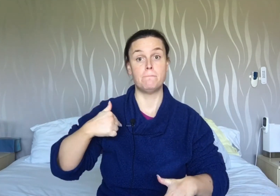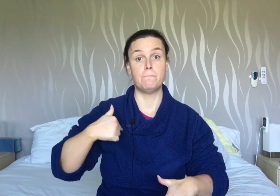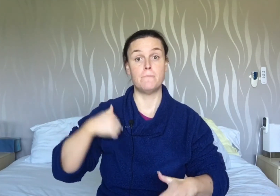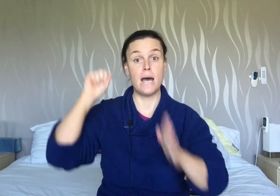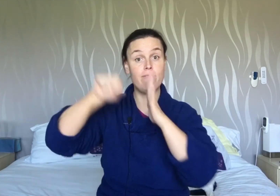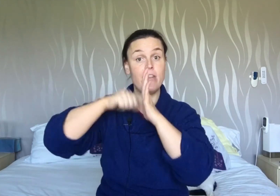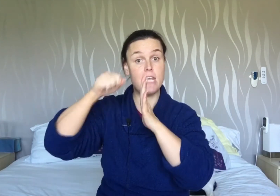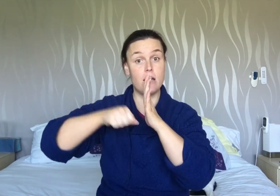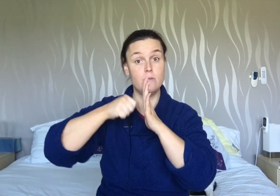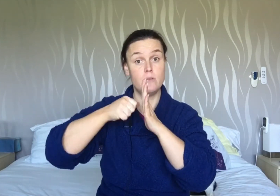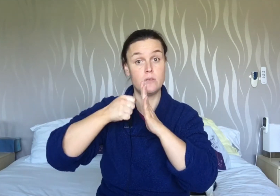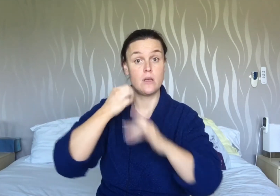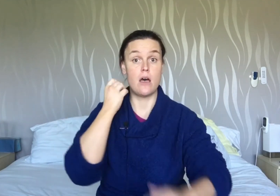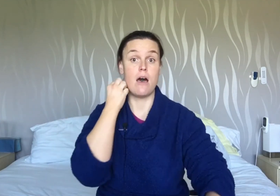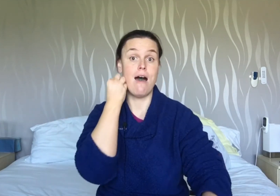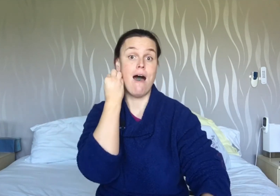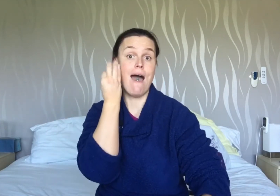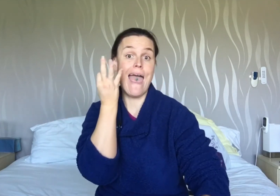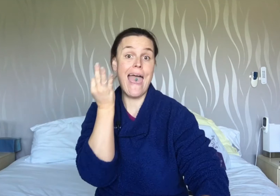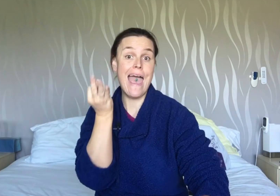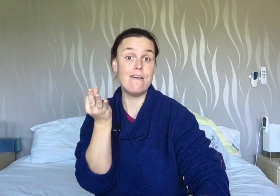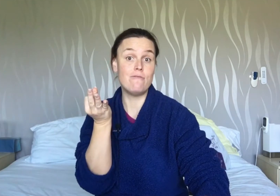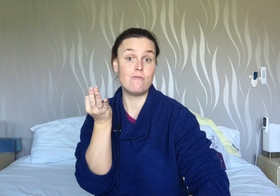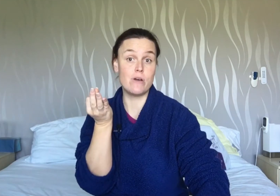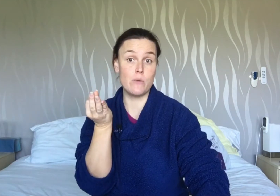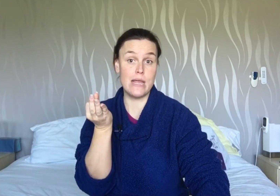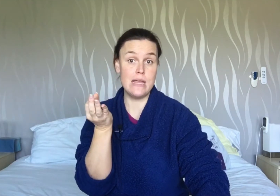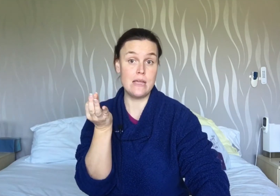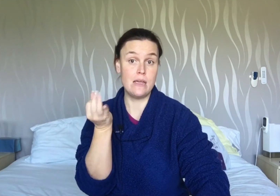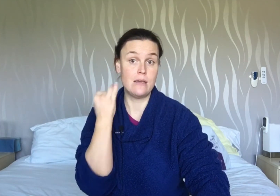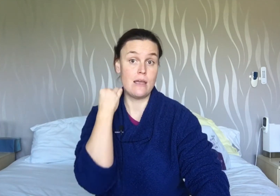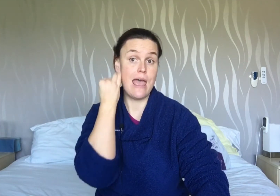My videos are every week